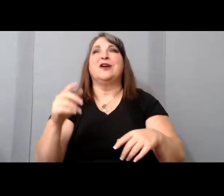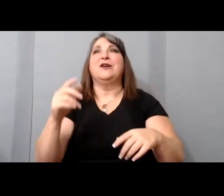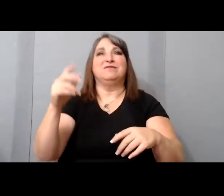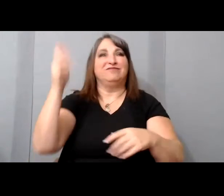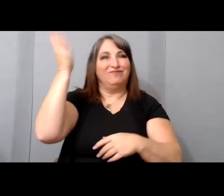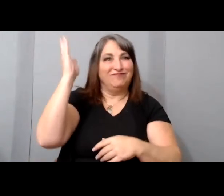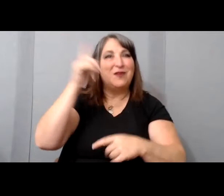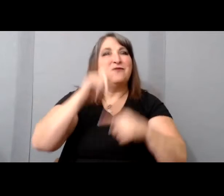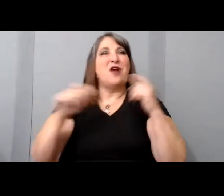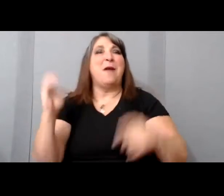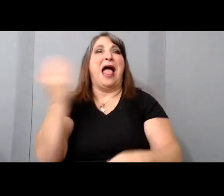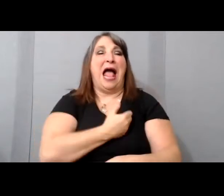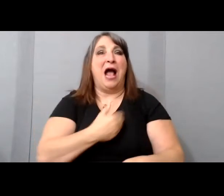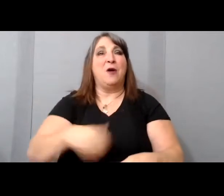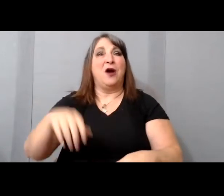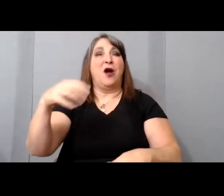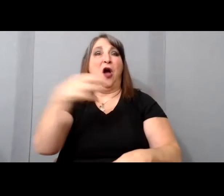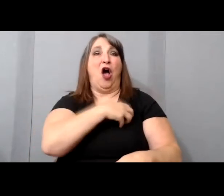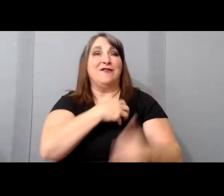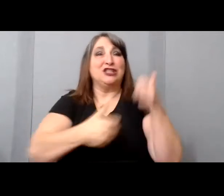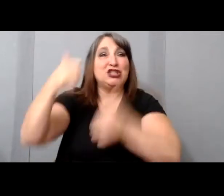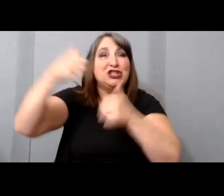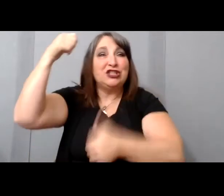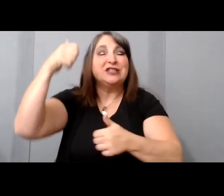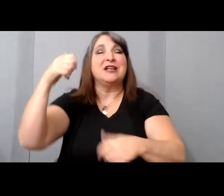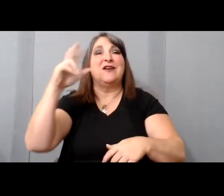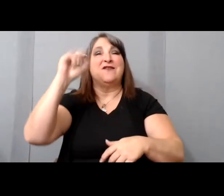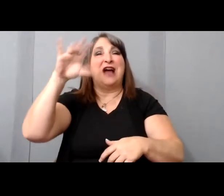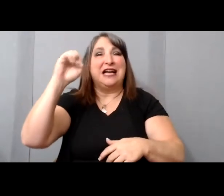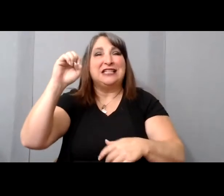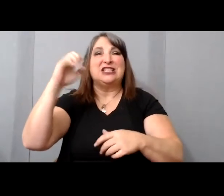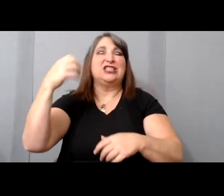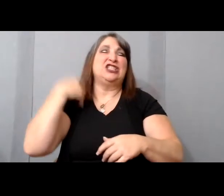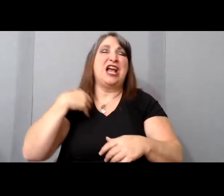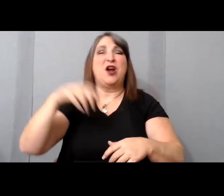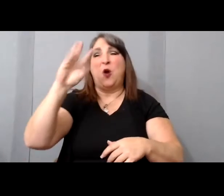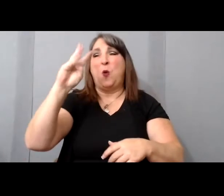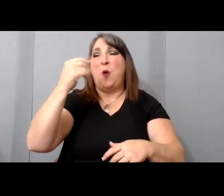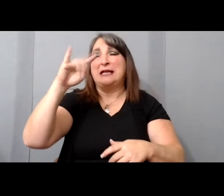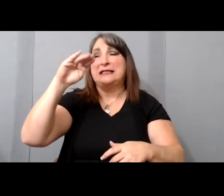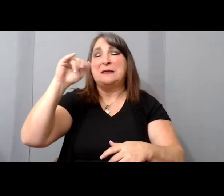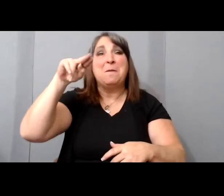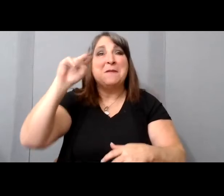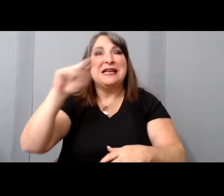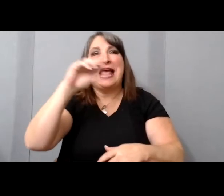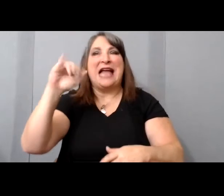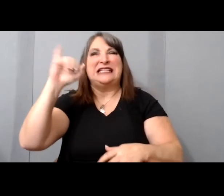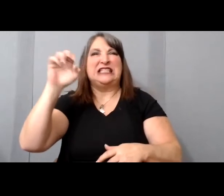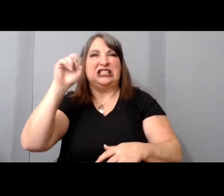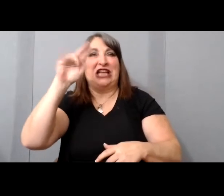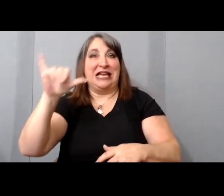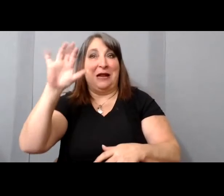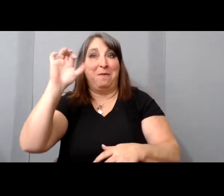Chair Alex Rooker, our Vice Chair Daraka Lermo Hall, Controller Dan Weitzman, and Secretary Jenny Bach. We're then going to have